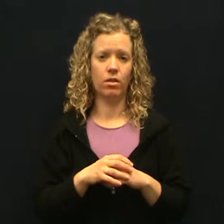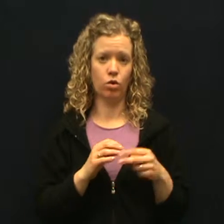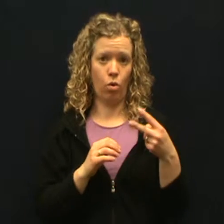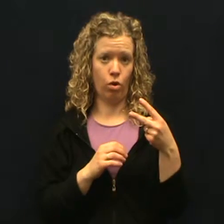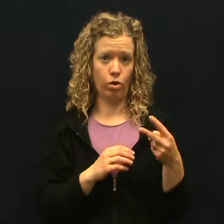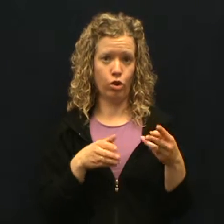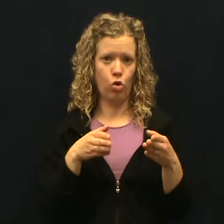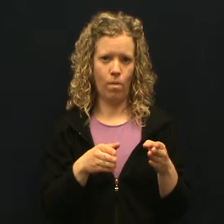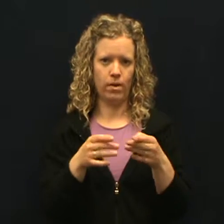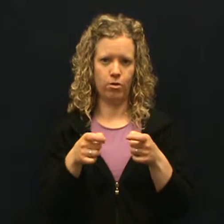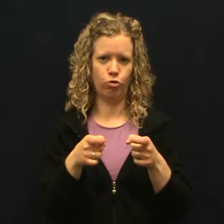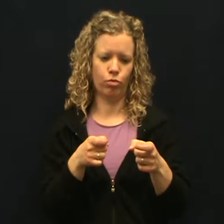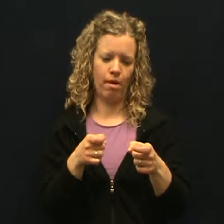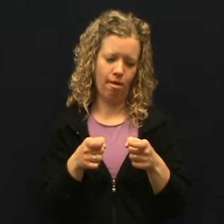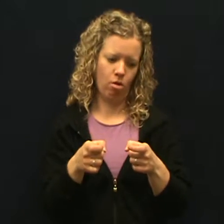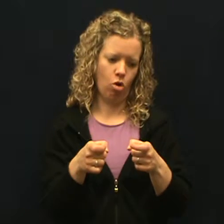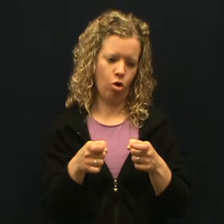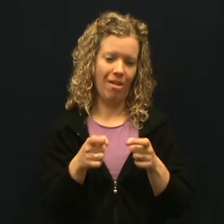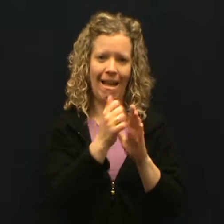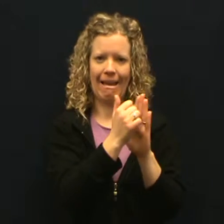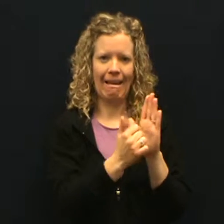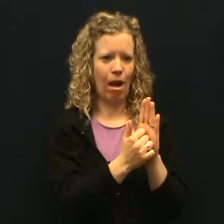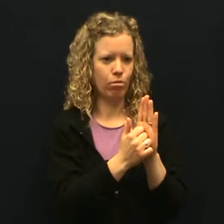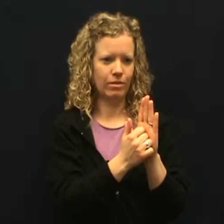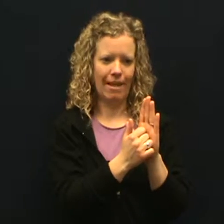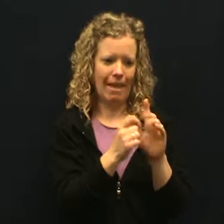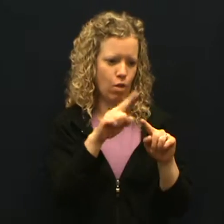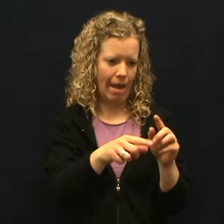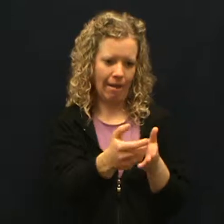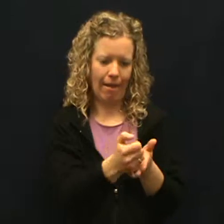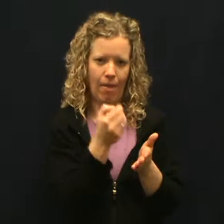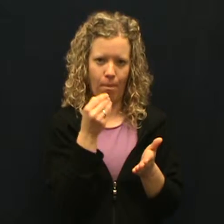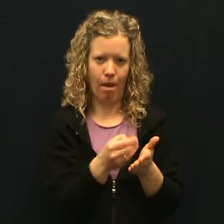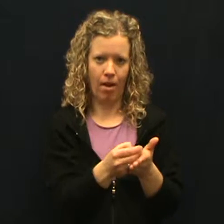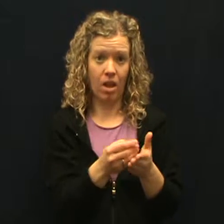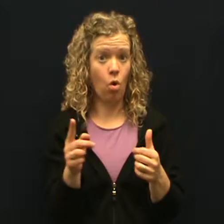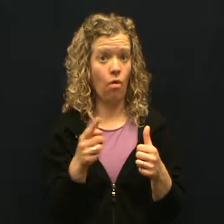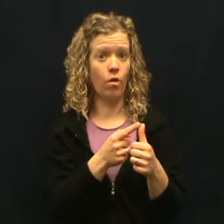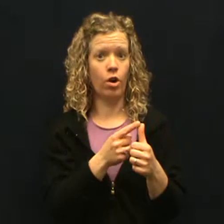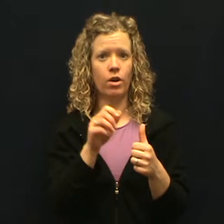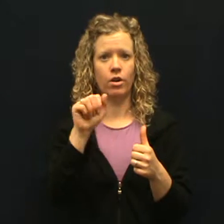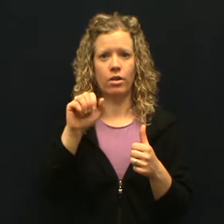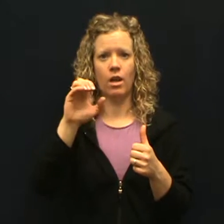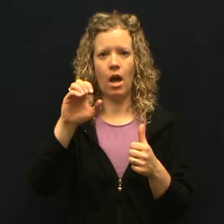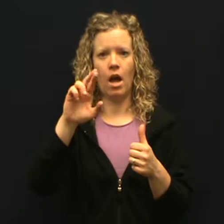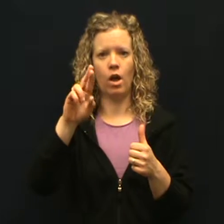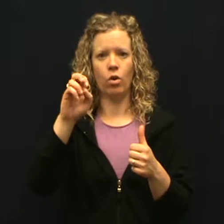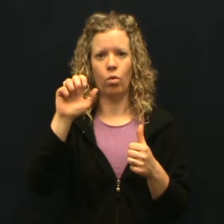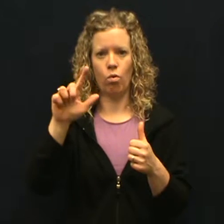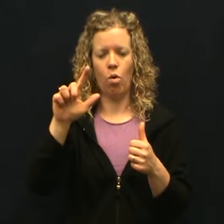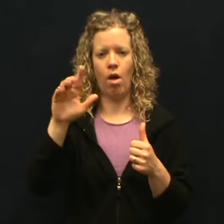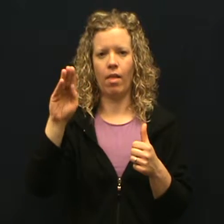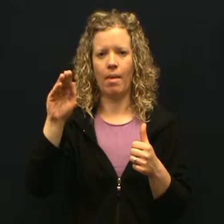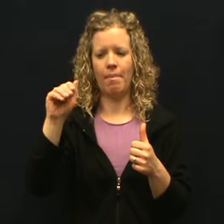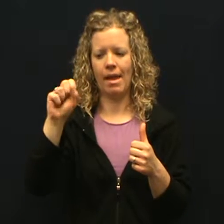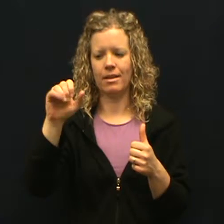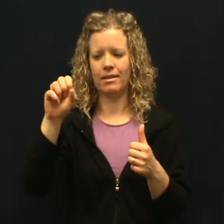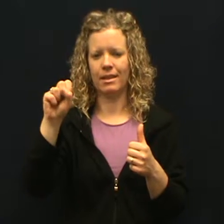dealing with uncollectible accounts is first, on the accrual basis, you have to create and maintain an allowance for doubtful